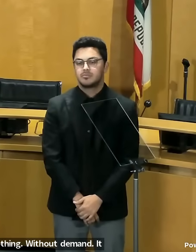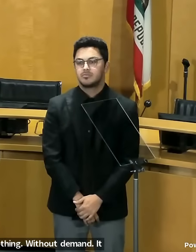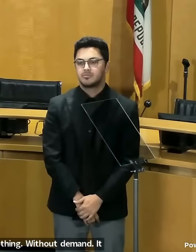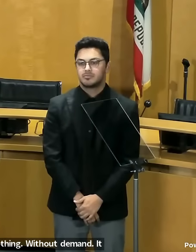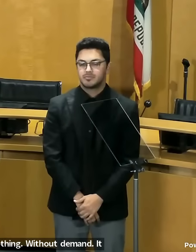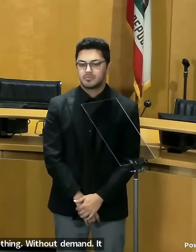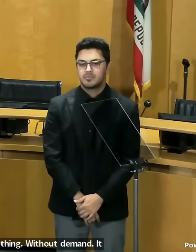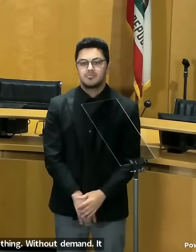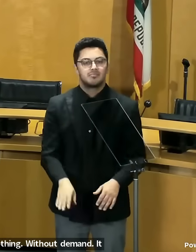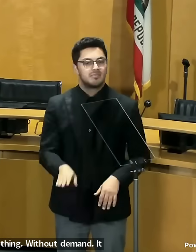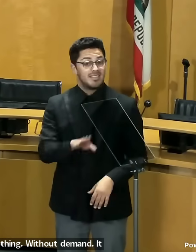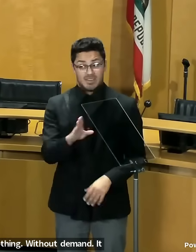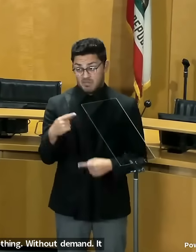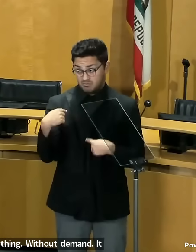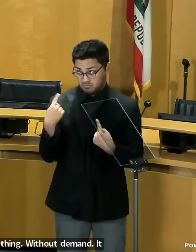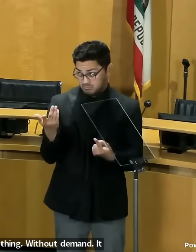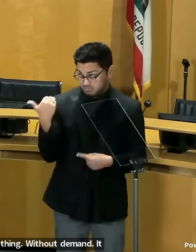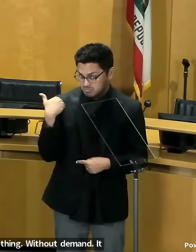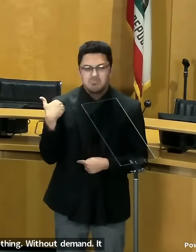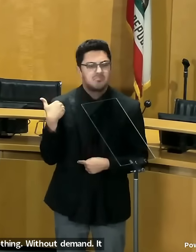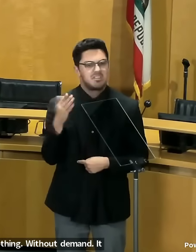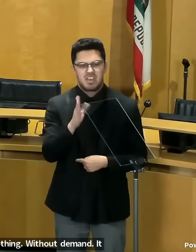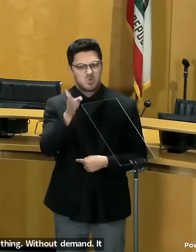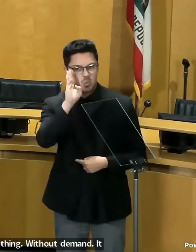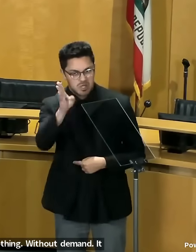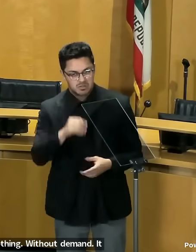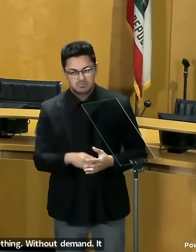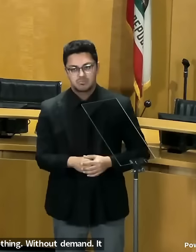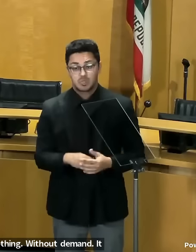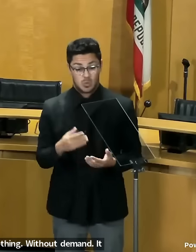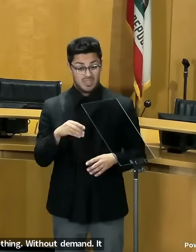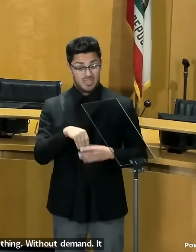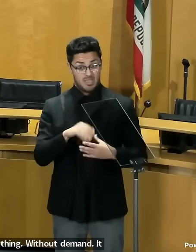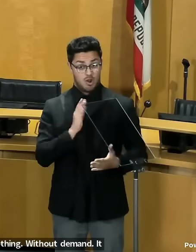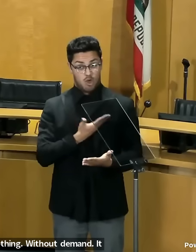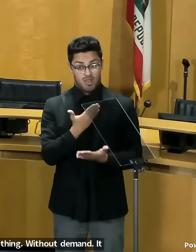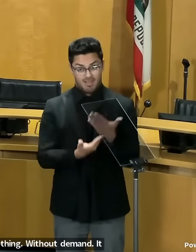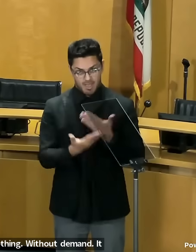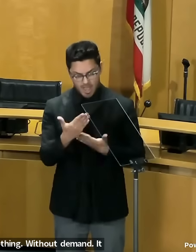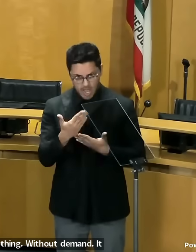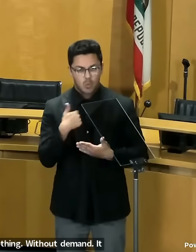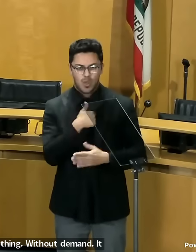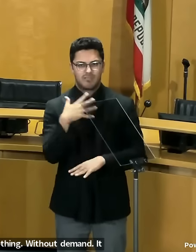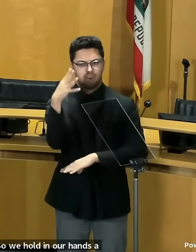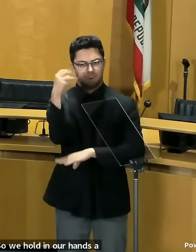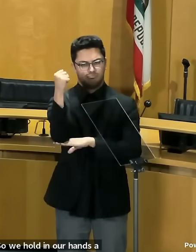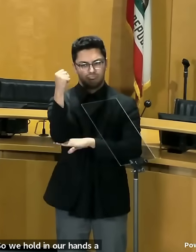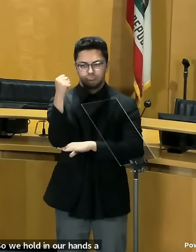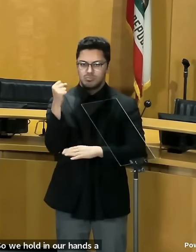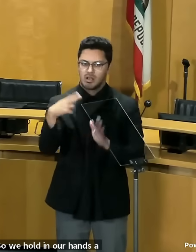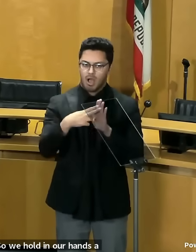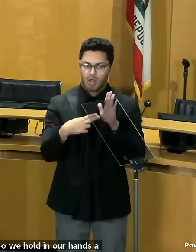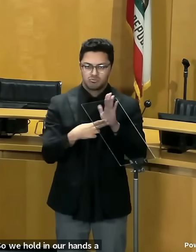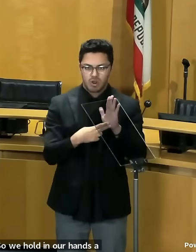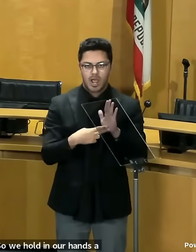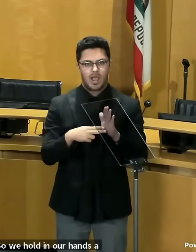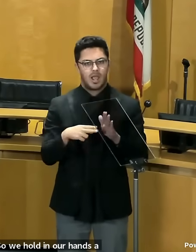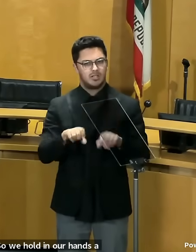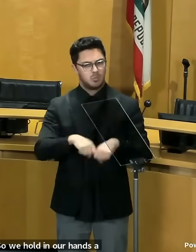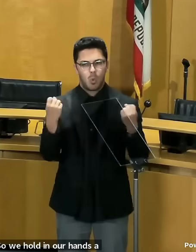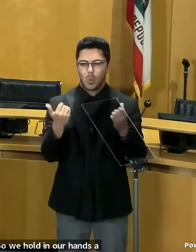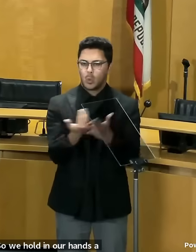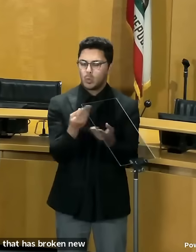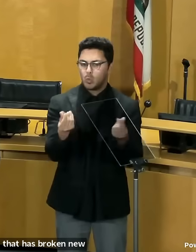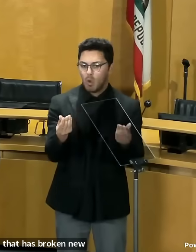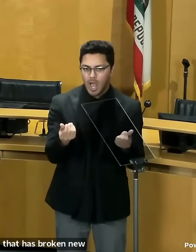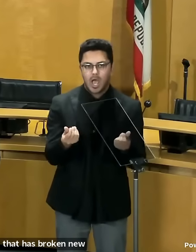has, and it never will. So we hold in our hands a record-breaking contract that has broken new ground